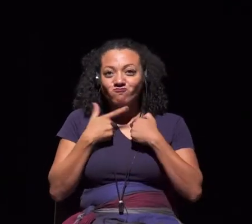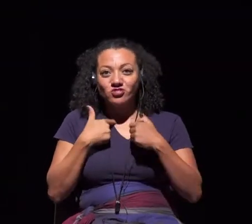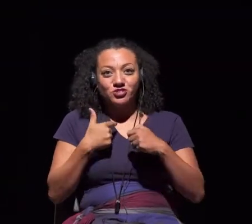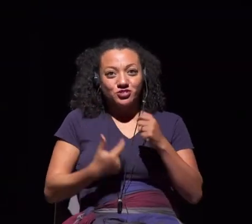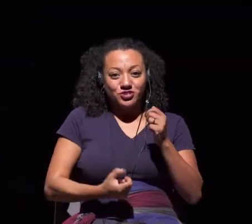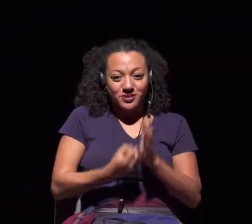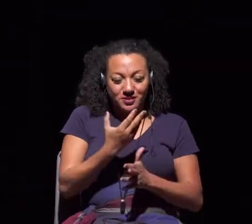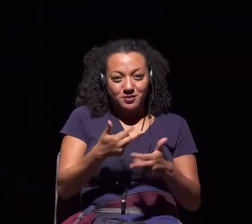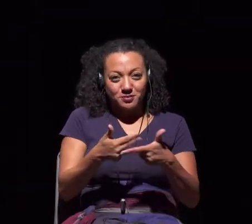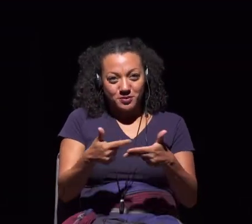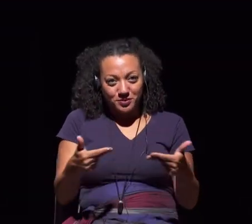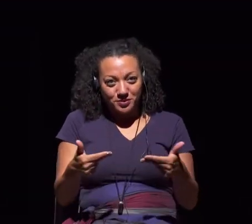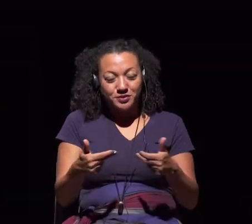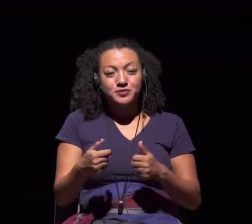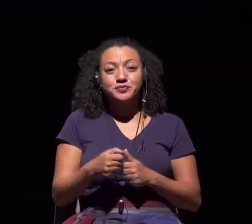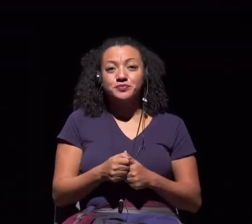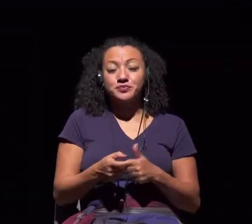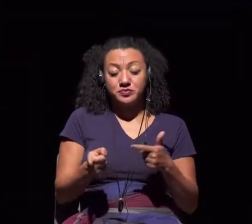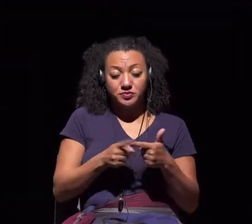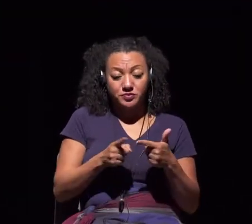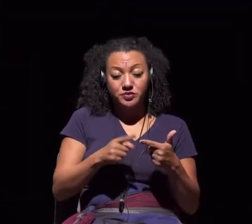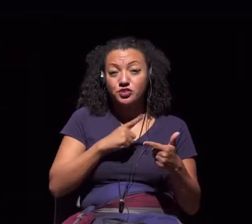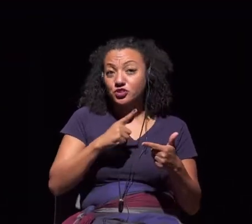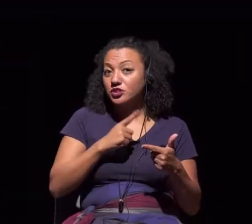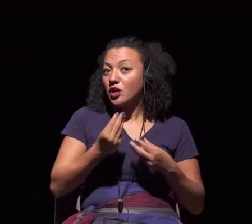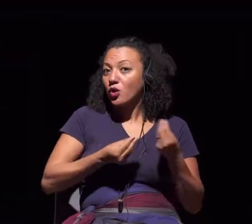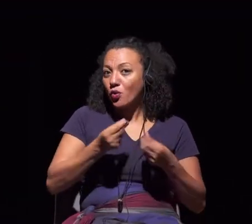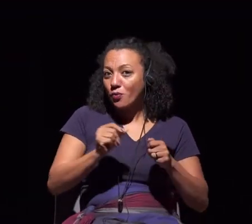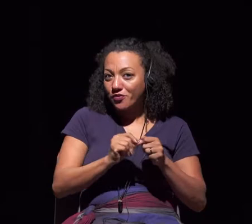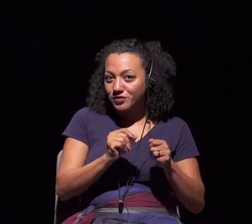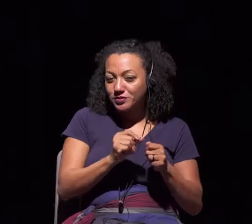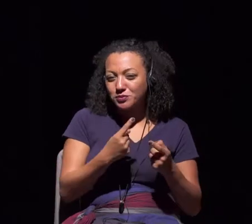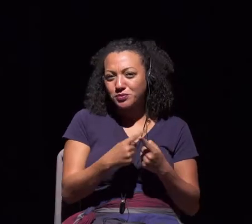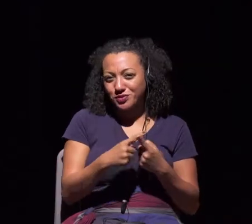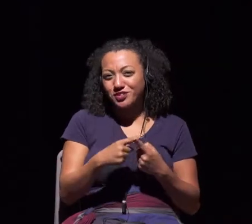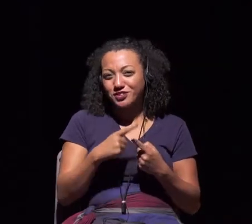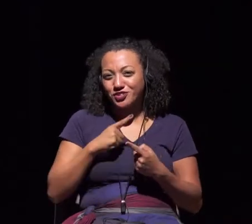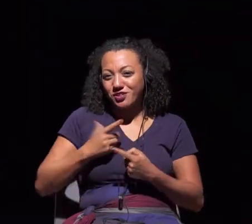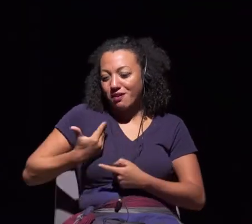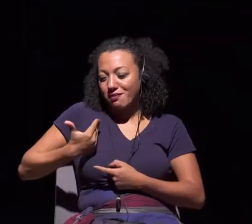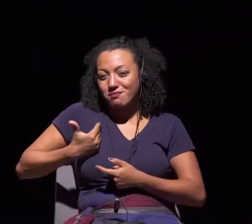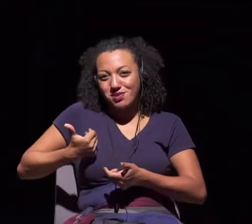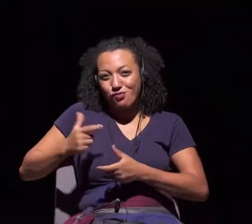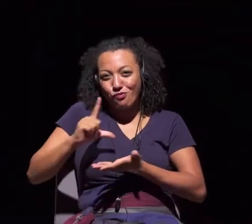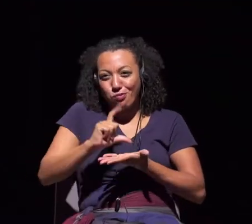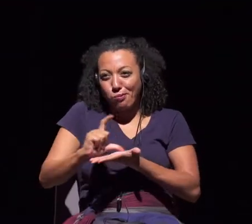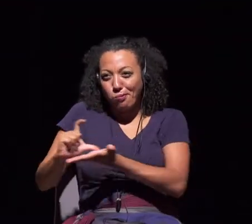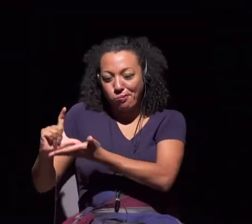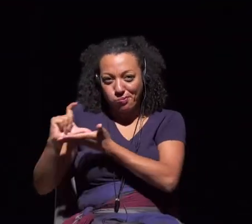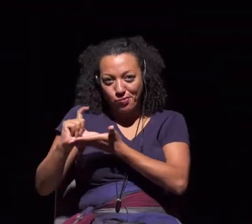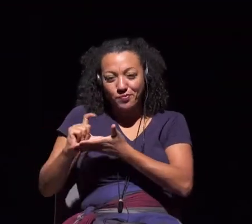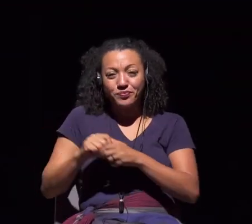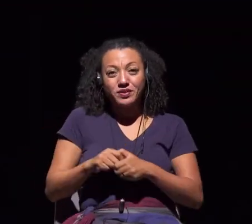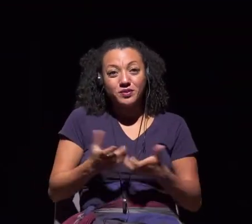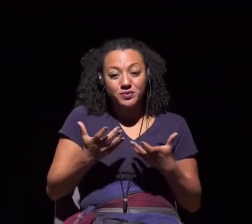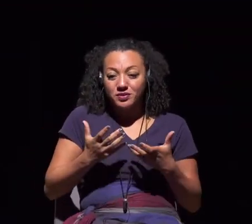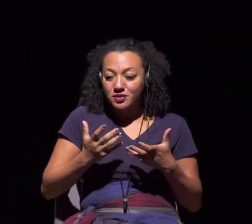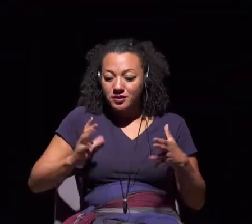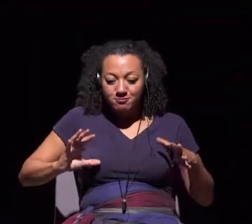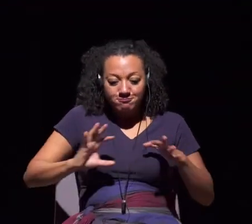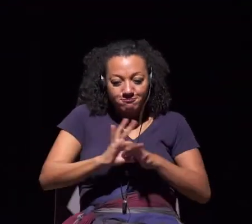I had access because I was working with a lot of photographers at the time. And I wanted to bring the two together to make a statement